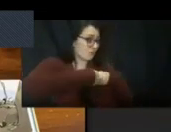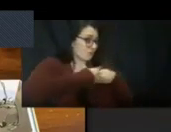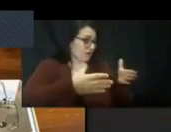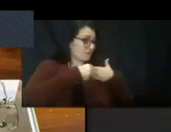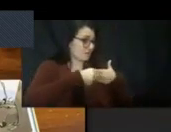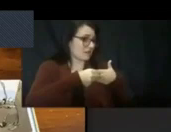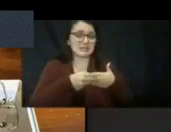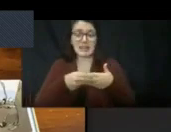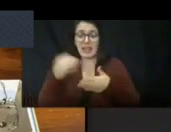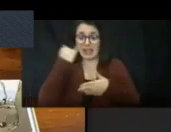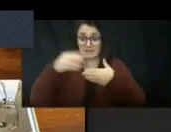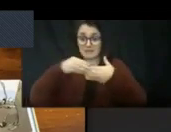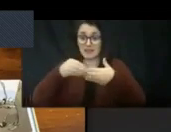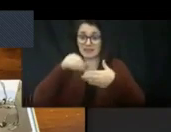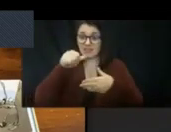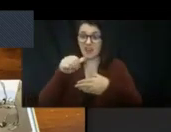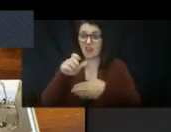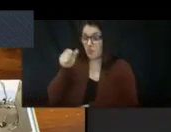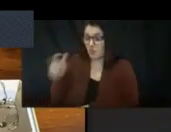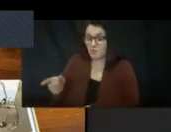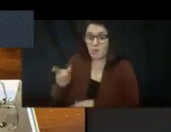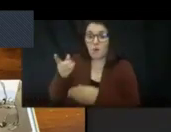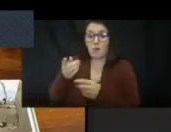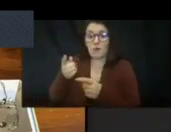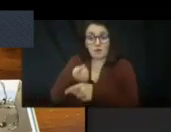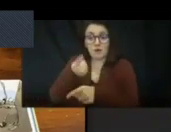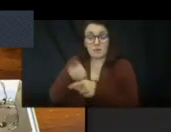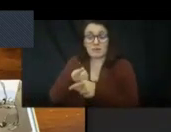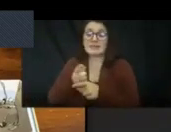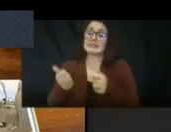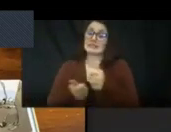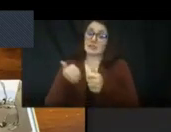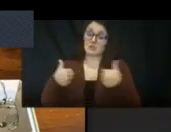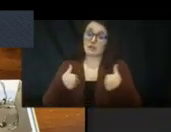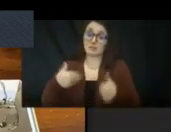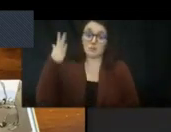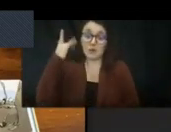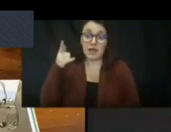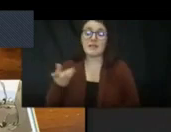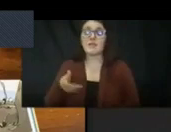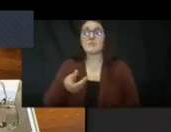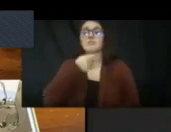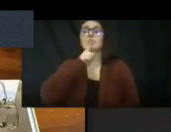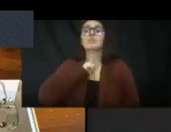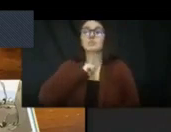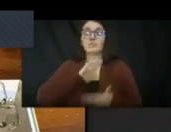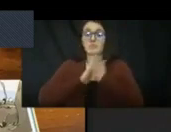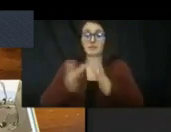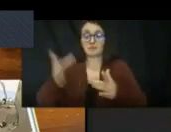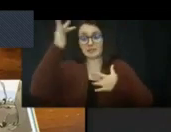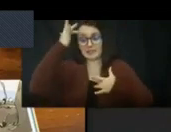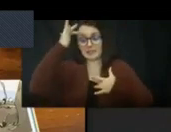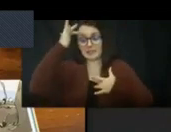isn't disposed of properly can be dangerous to animals. They might eat the garbage and get sick. Turtles, whales,